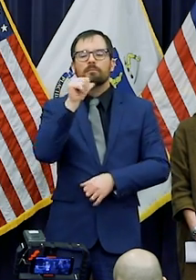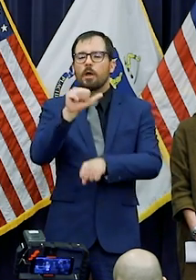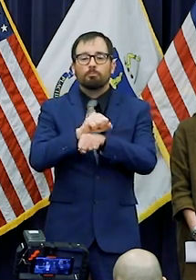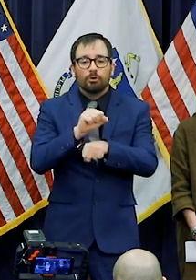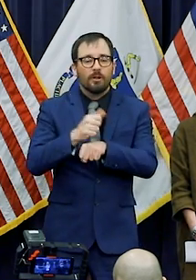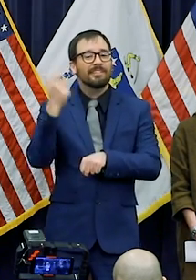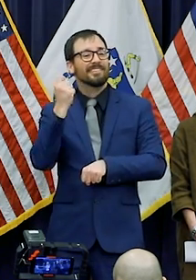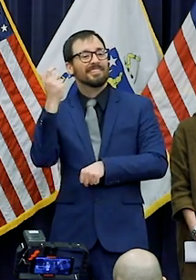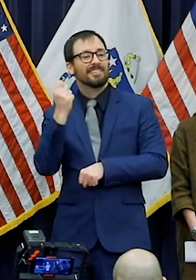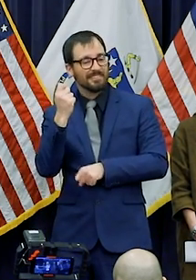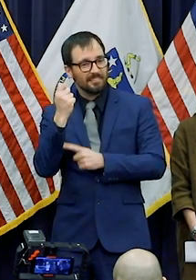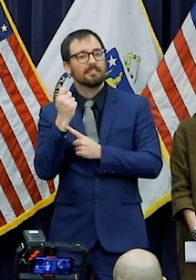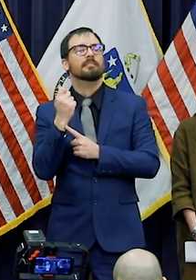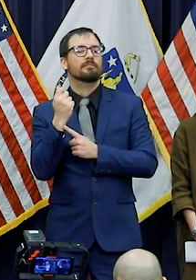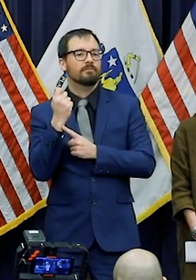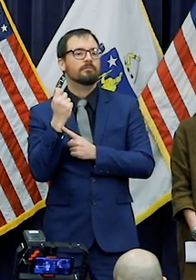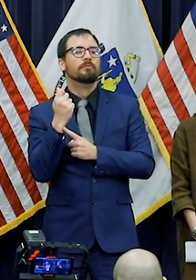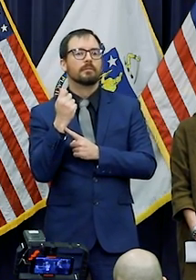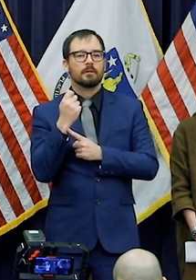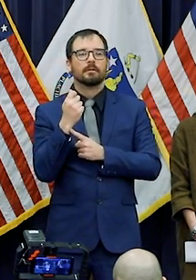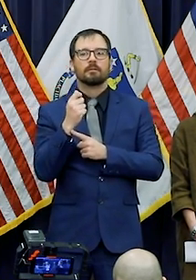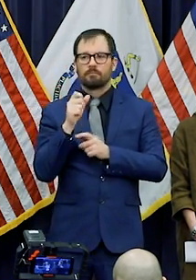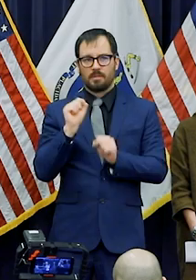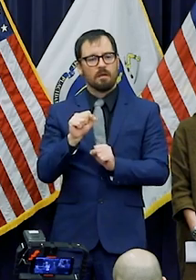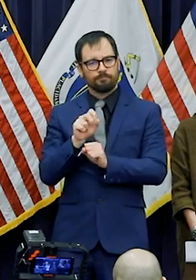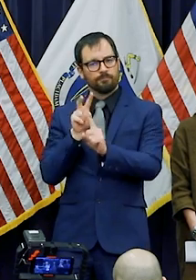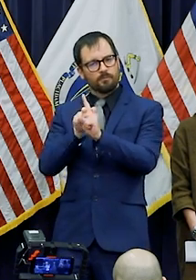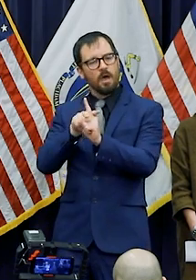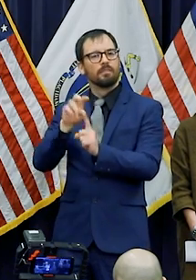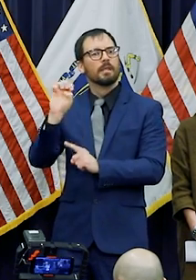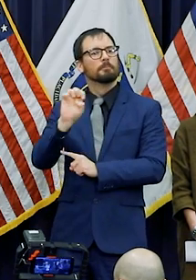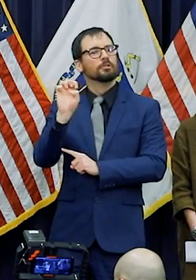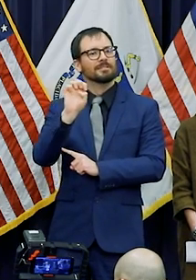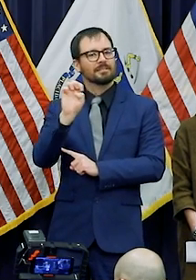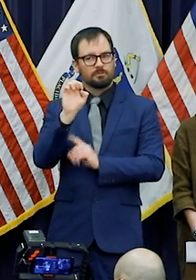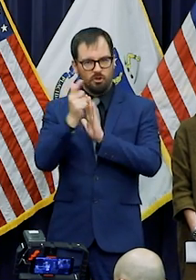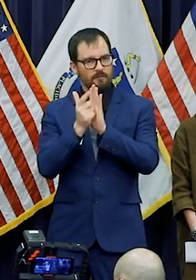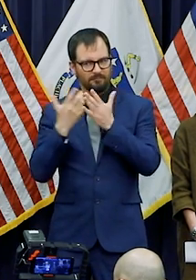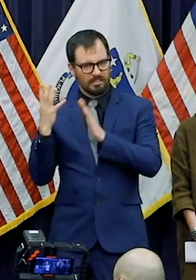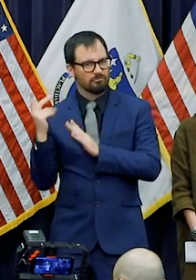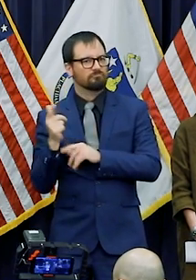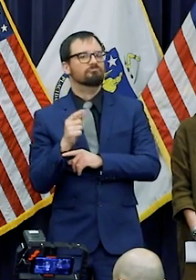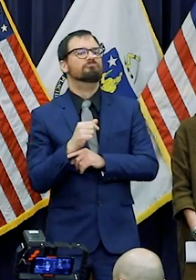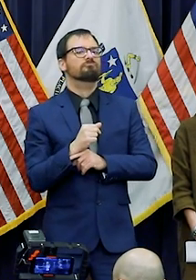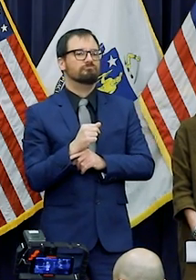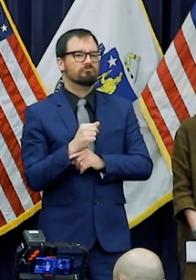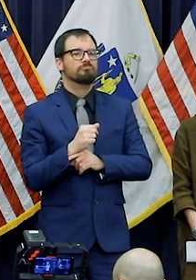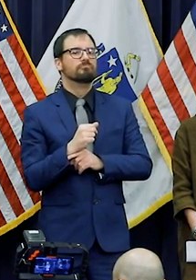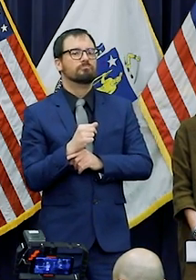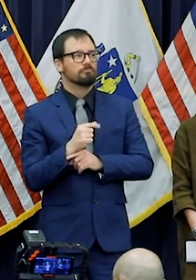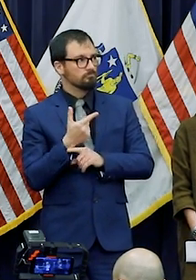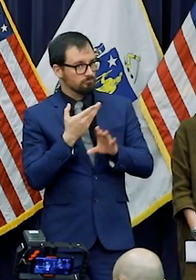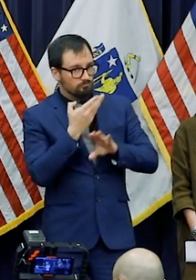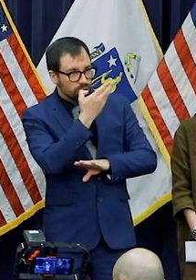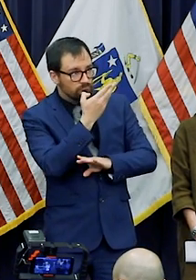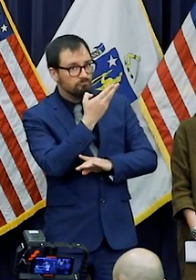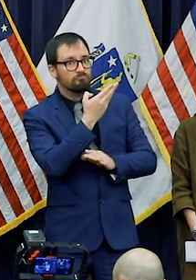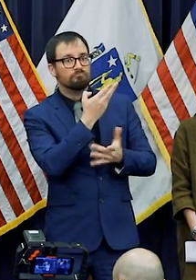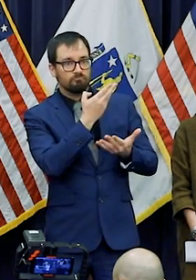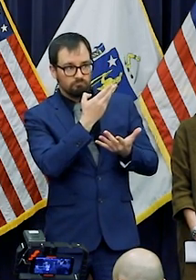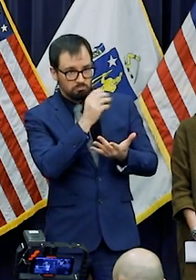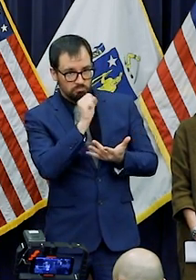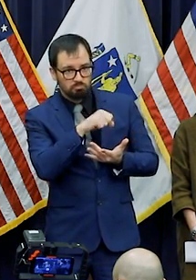We filed emergency legislation with the legislature that will allow new claims to be paid more quickly by waiving the one-week waiting period